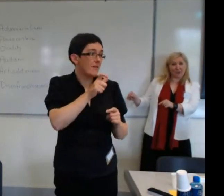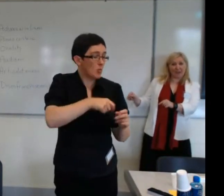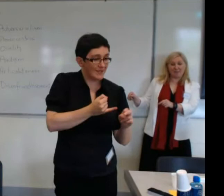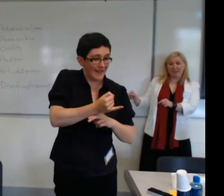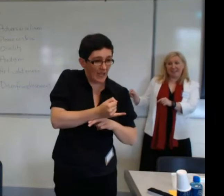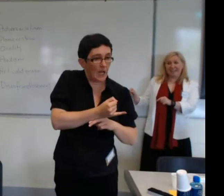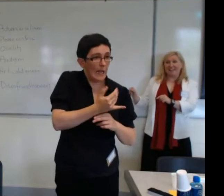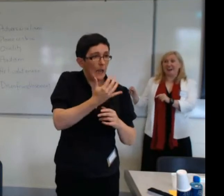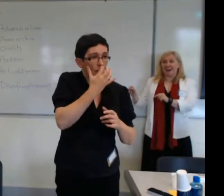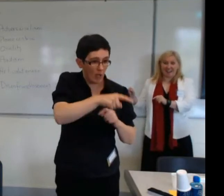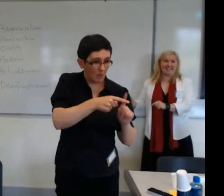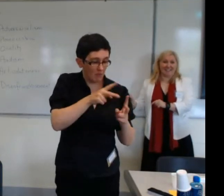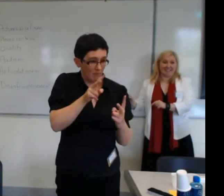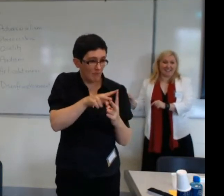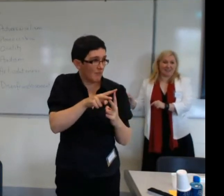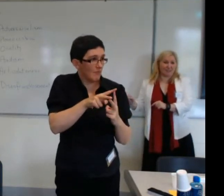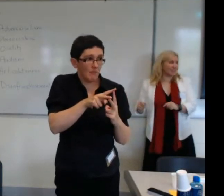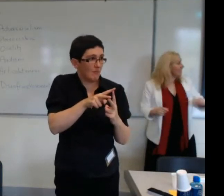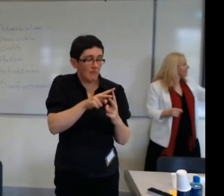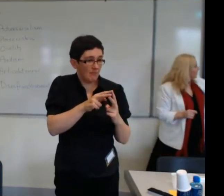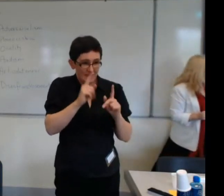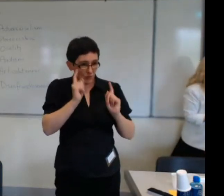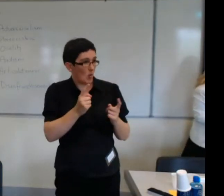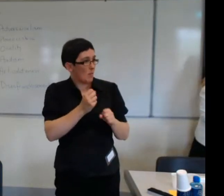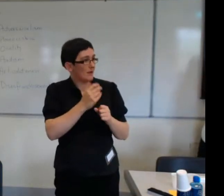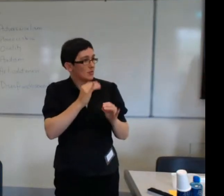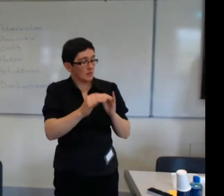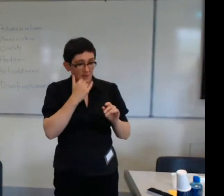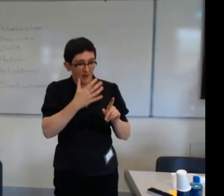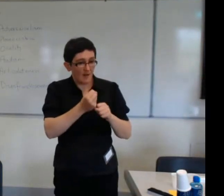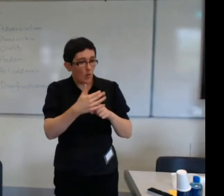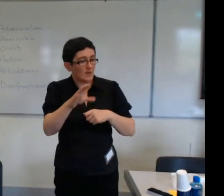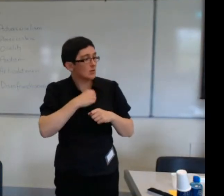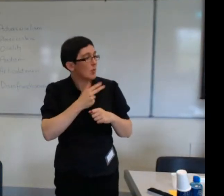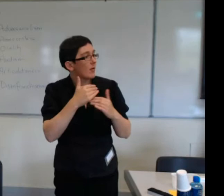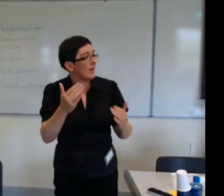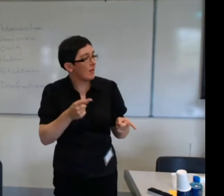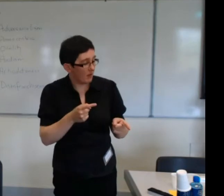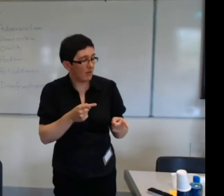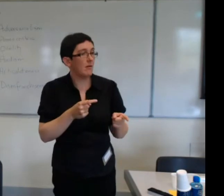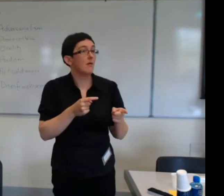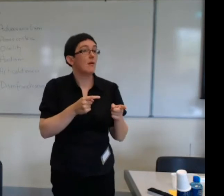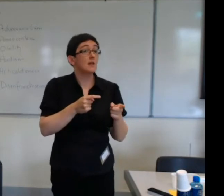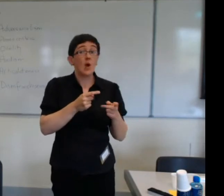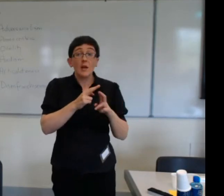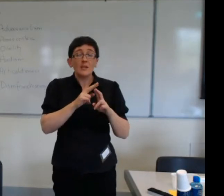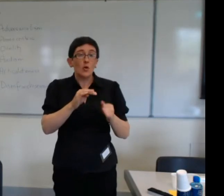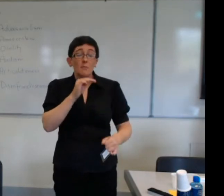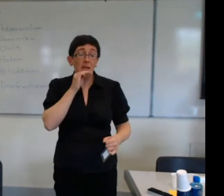crime, are less likely to have done that. So the effort for them in engaging with the situation, this isn't bleeding heart stuff, this is simply, it's a matter